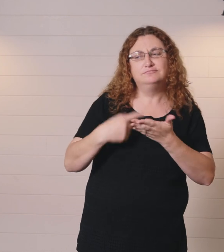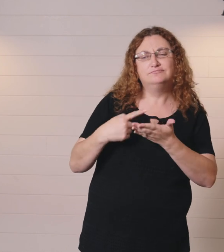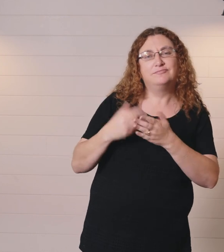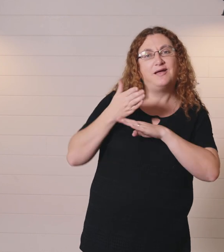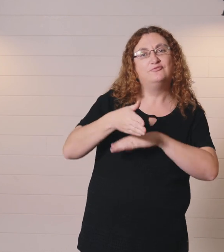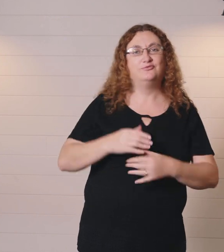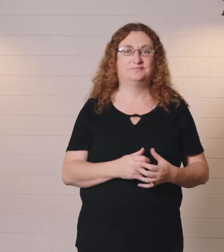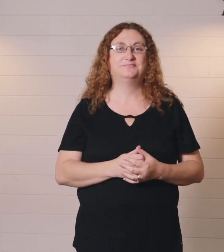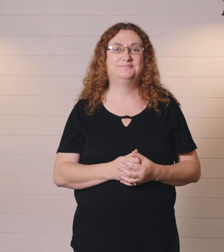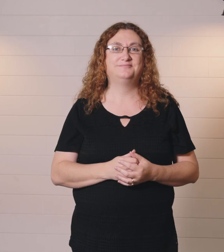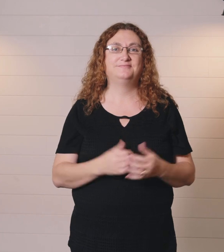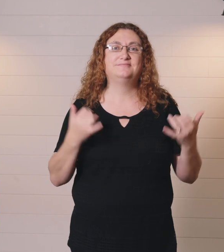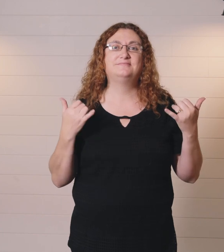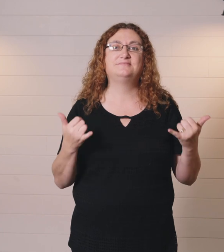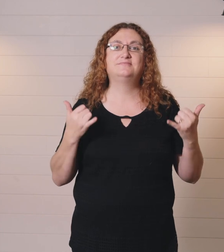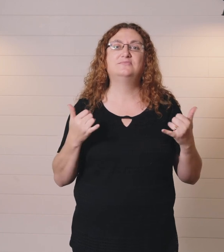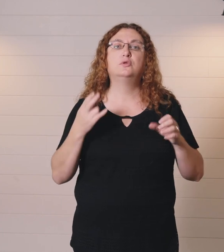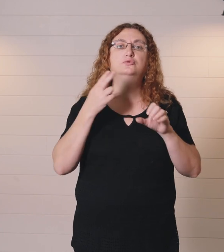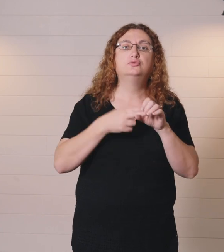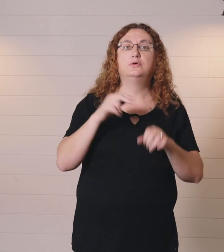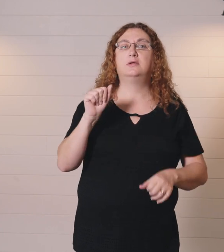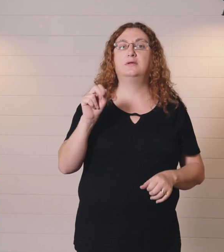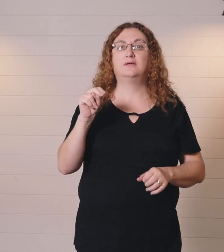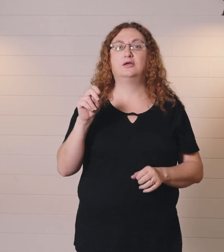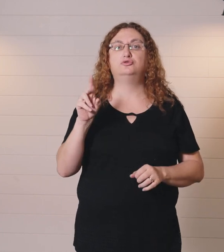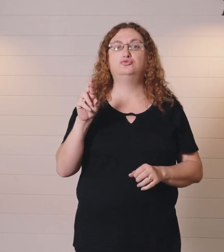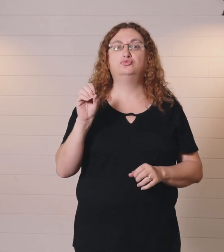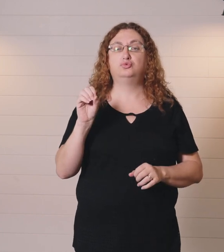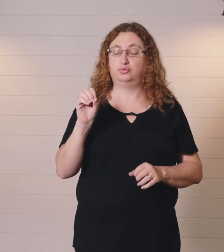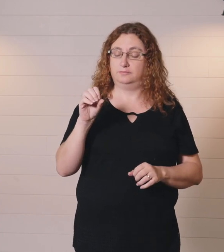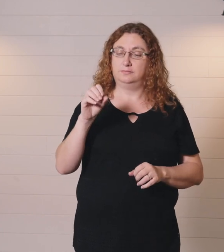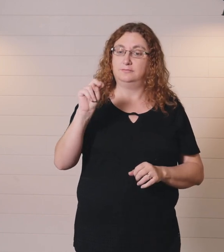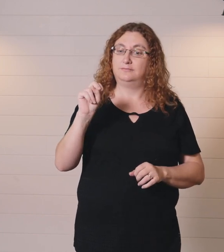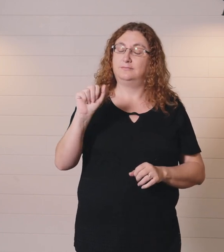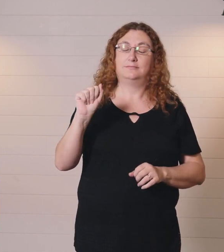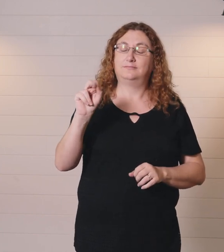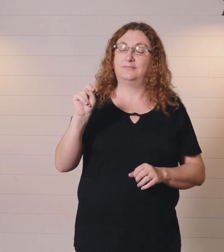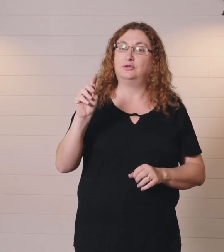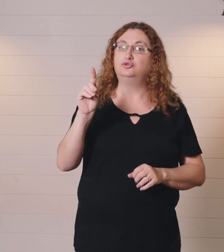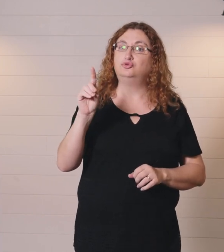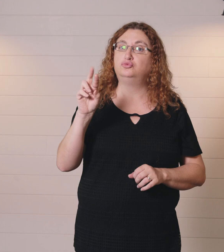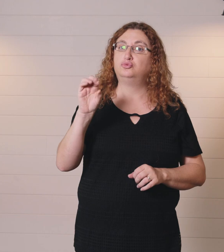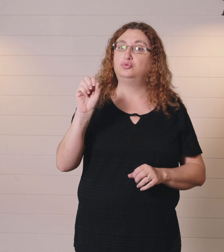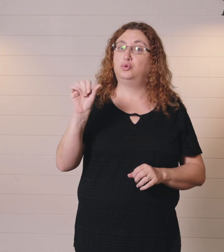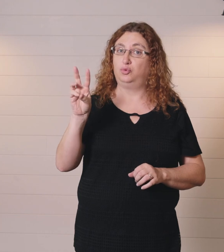discussion after. So let's join Andrew and Amanda now as they lead us in some songs of worship to our God.